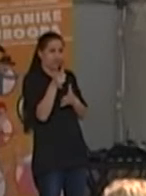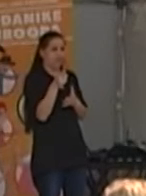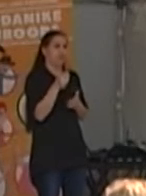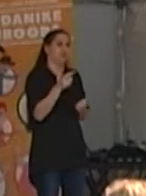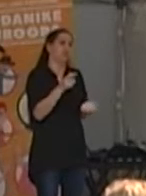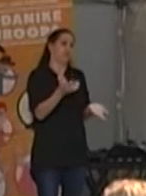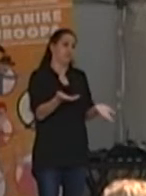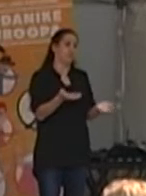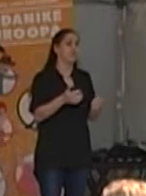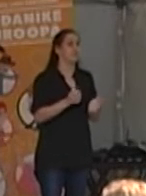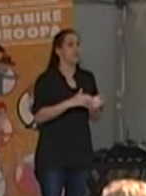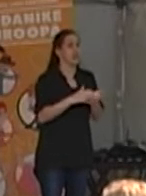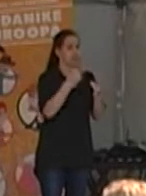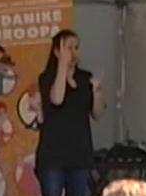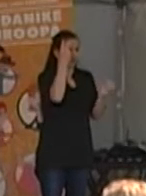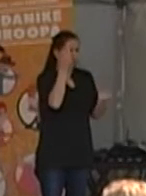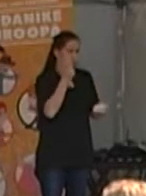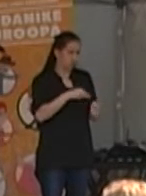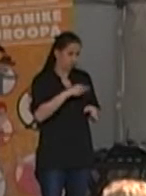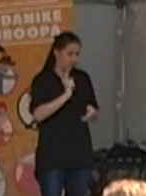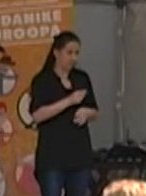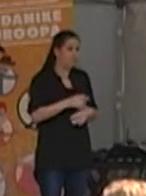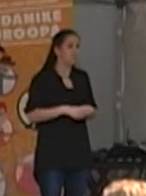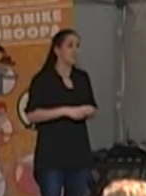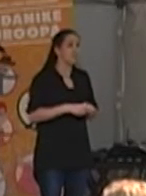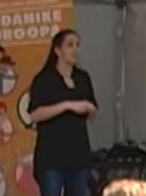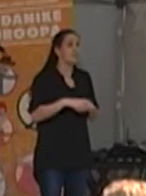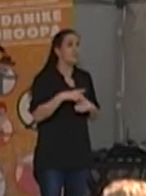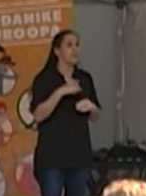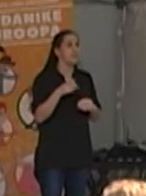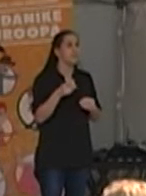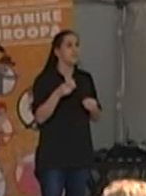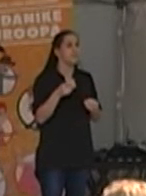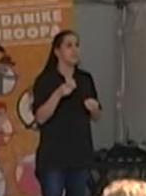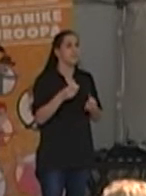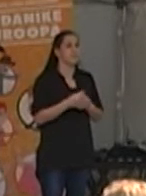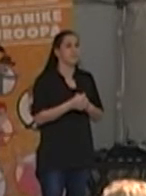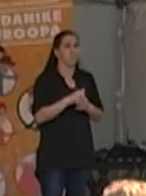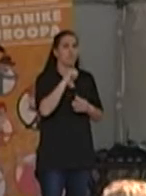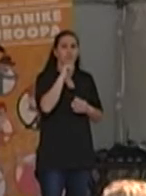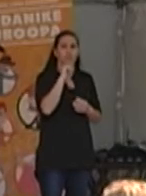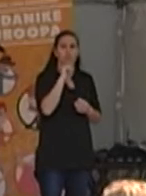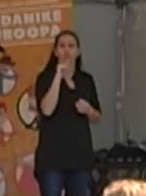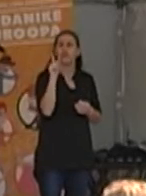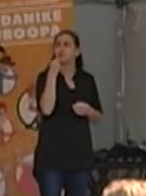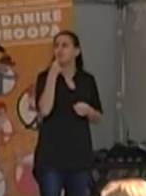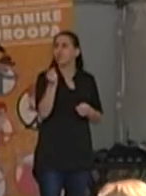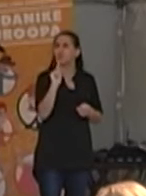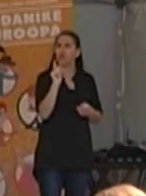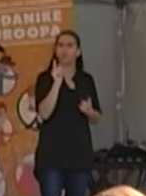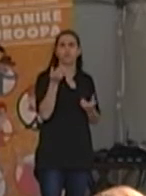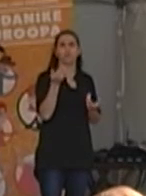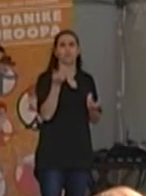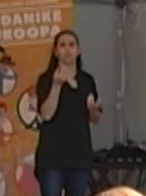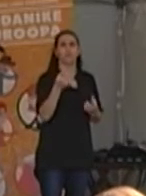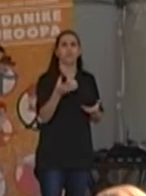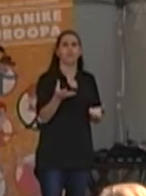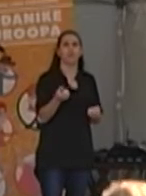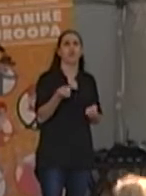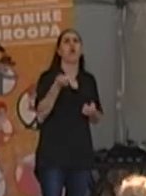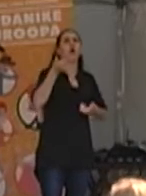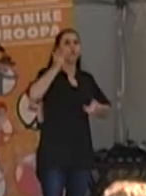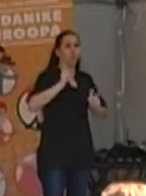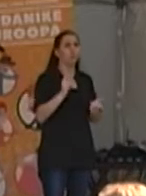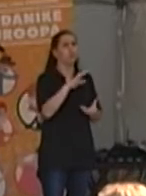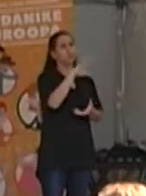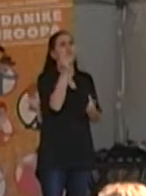your question, there's something to be said about trying not to take things for granted and freedom within boundaries, as Bent said.